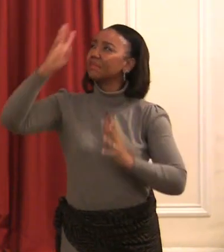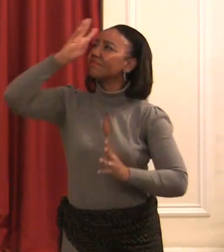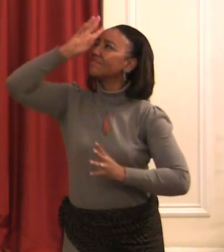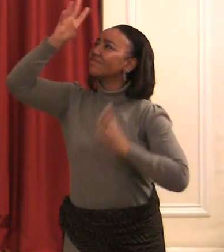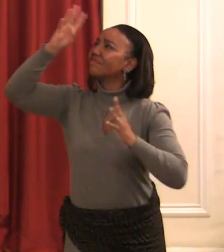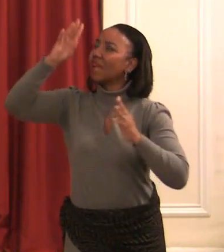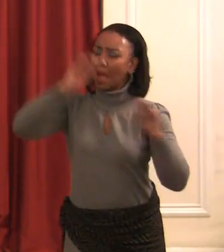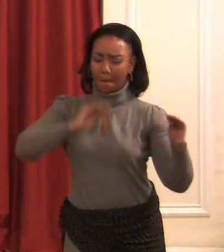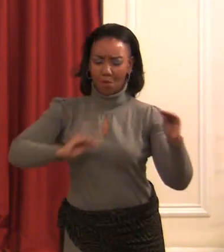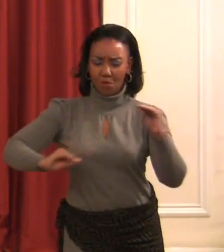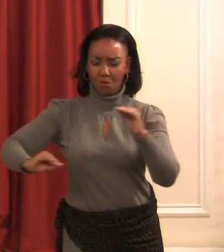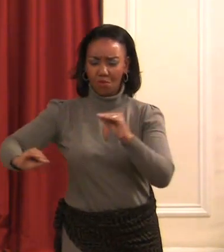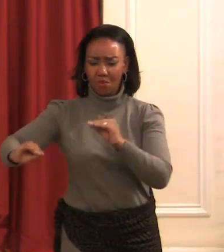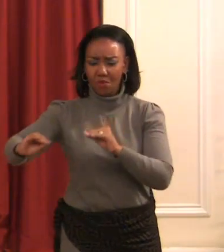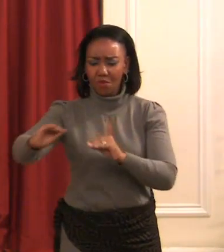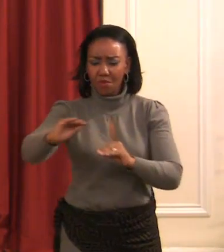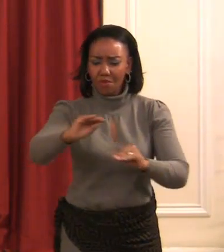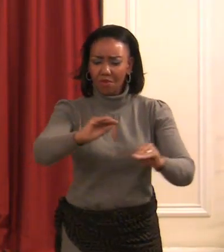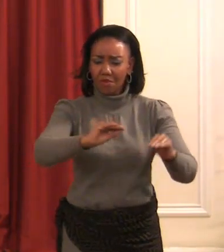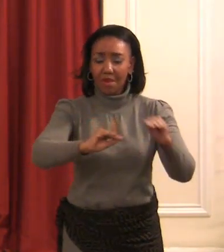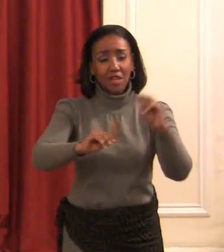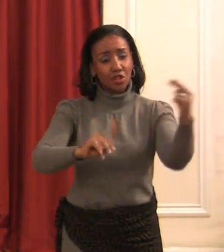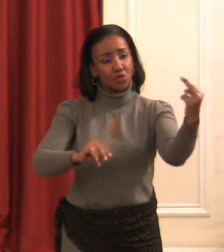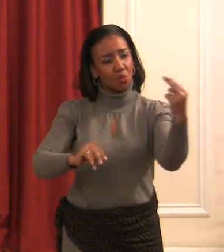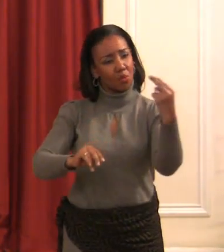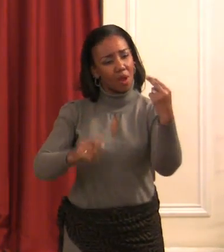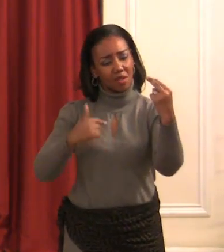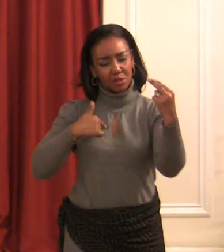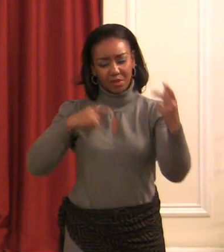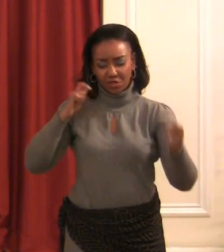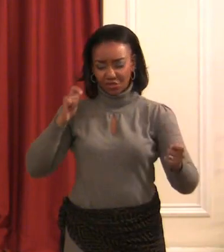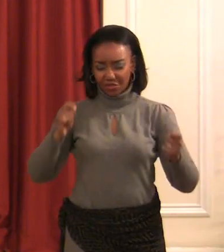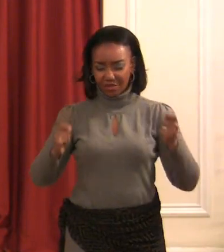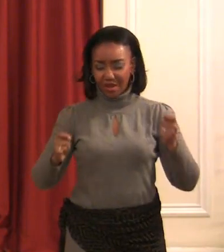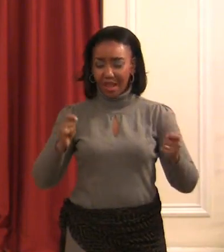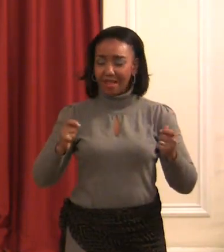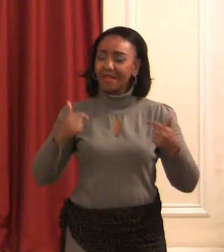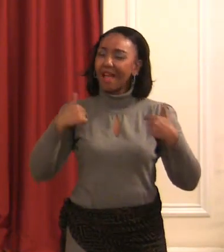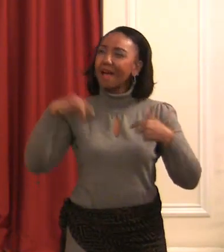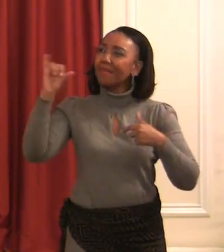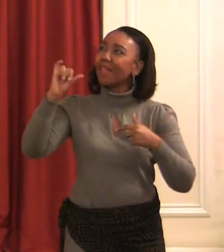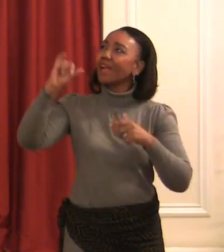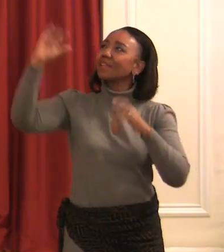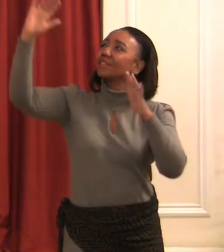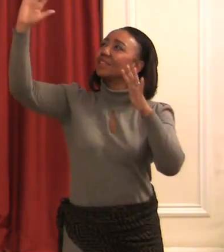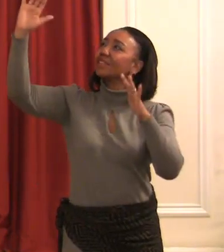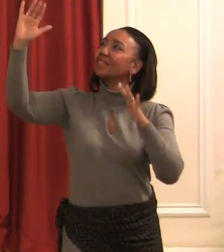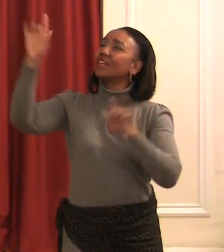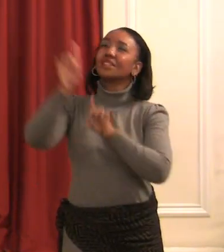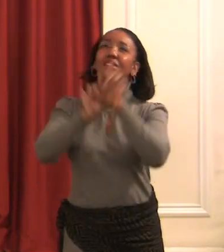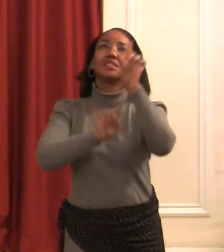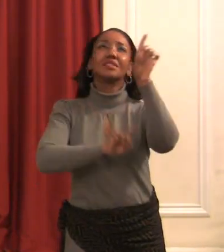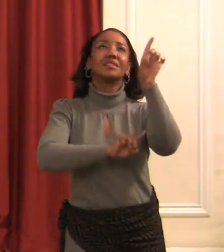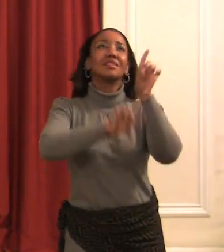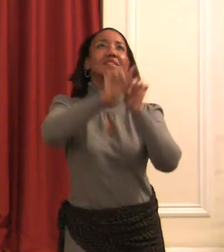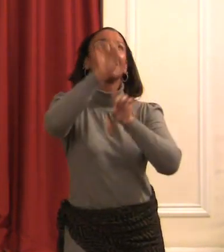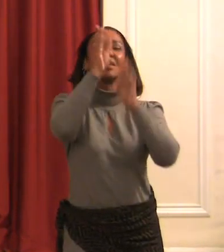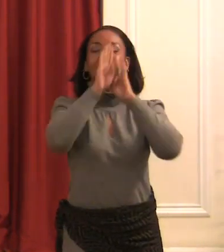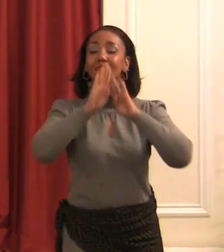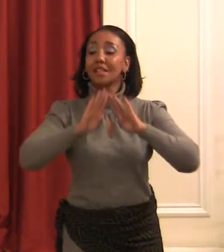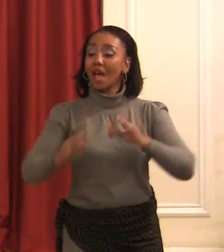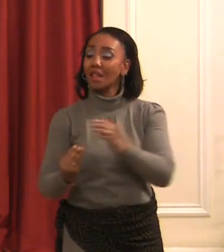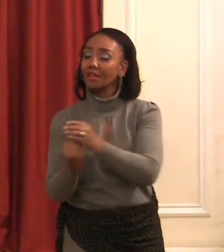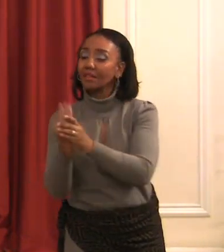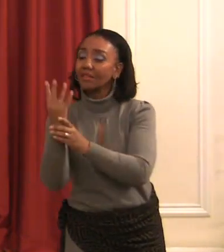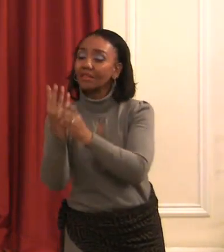and sudden movements seen out of the corner of your eye. I have been dewdrops, falling stars, silence,